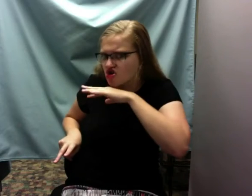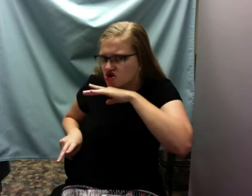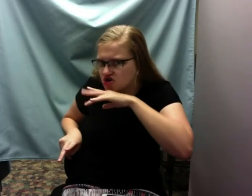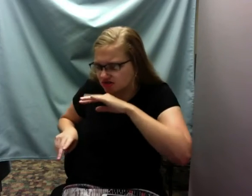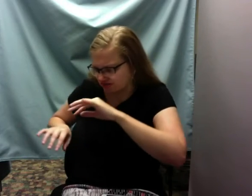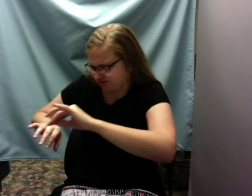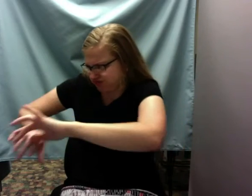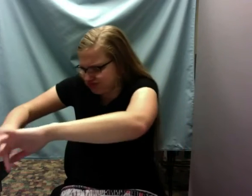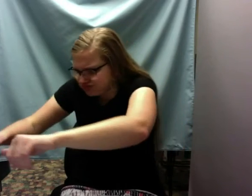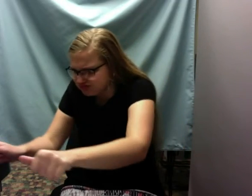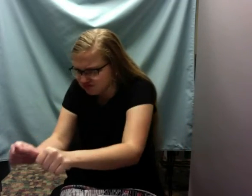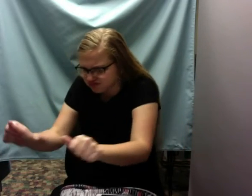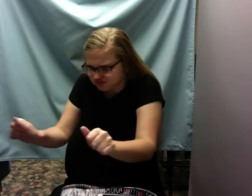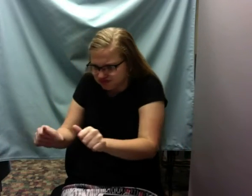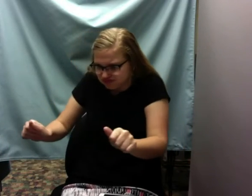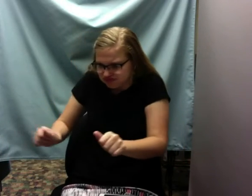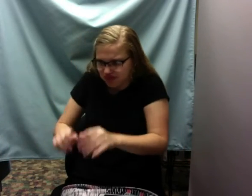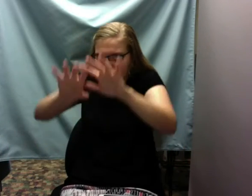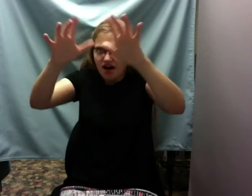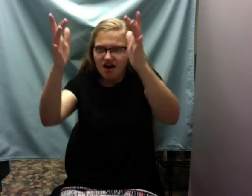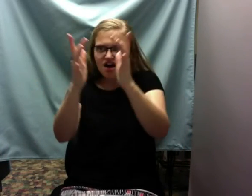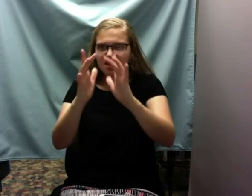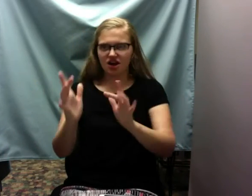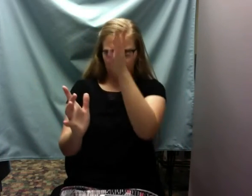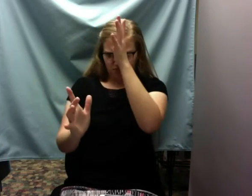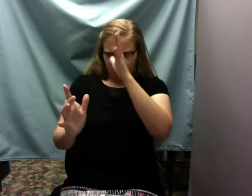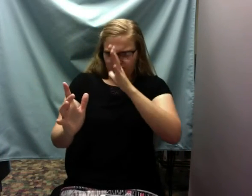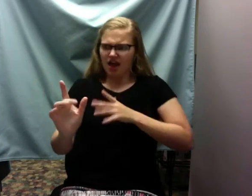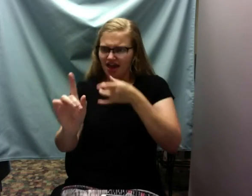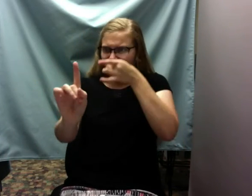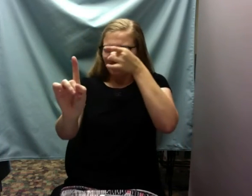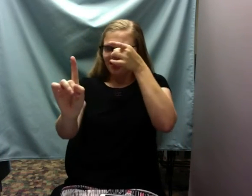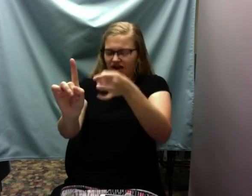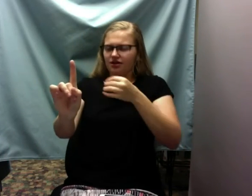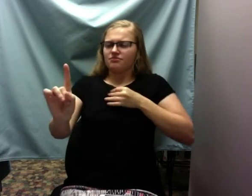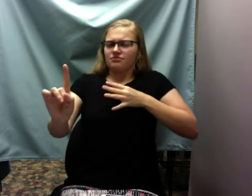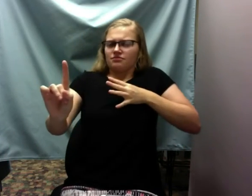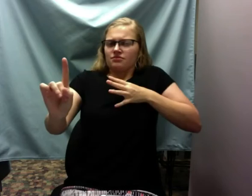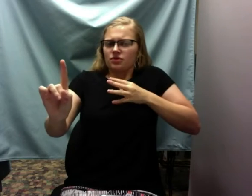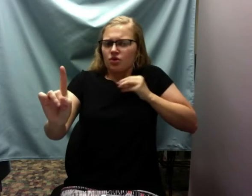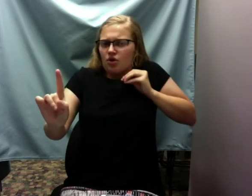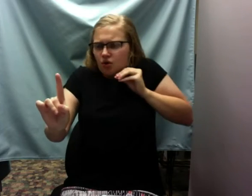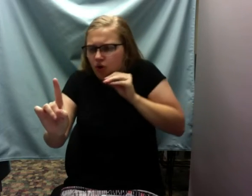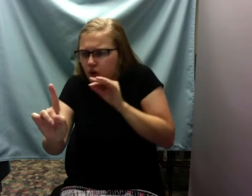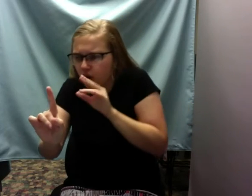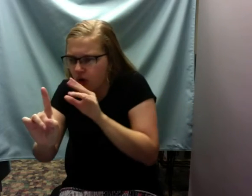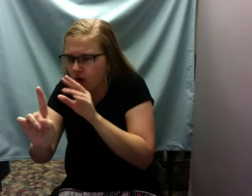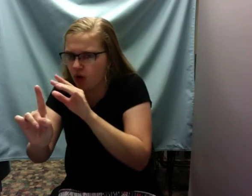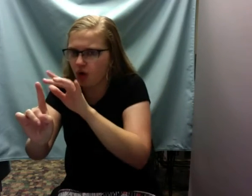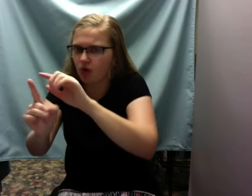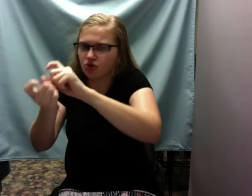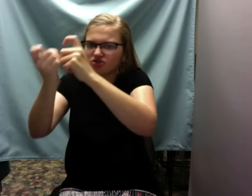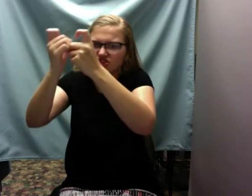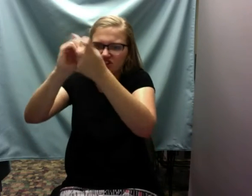the ground, and breathed into his nostrils the breath of life, and man became a living soul. And the Lord